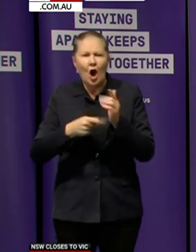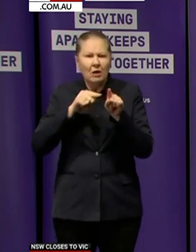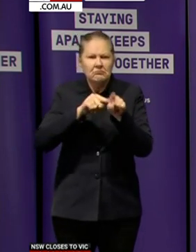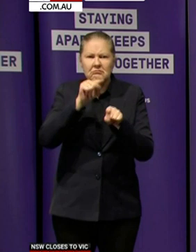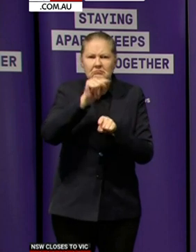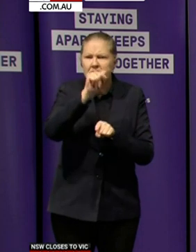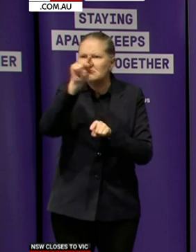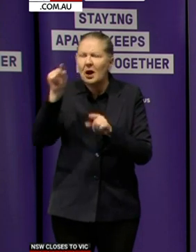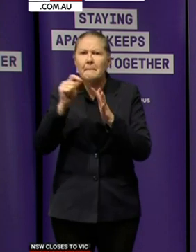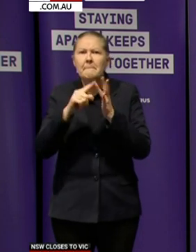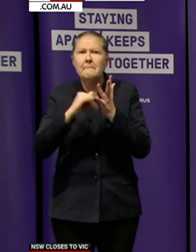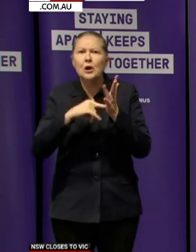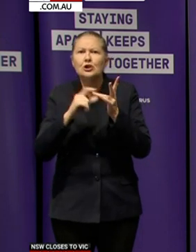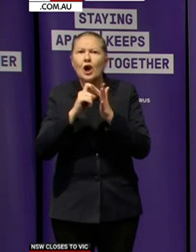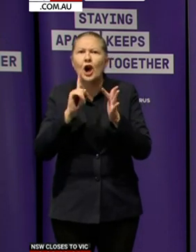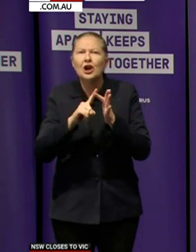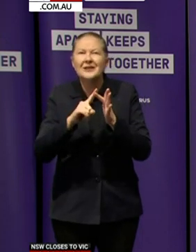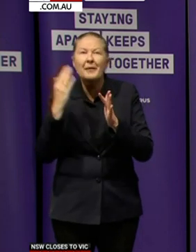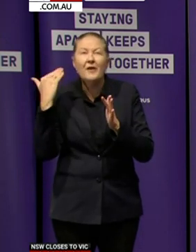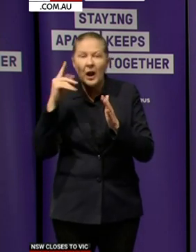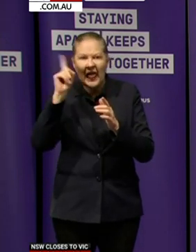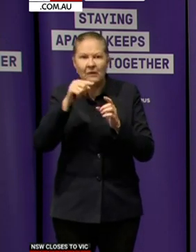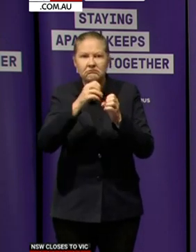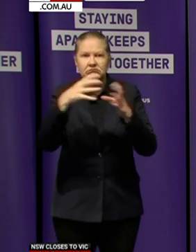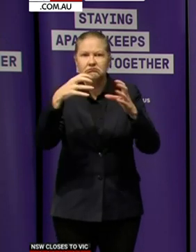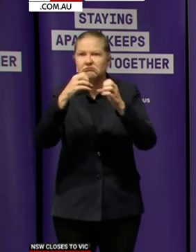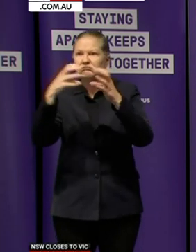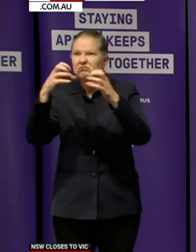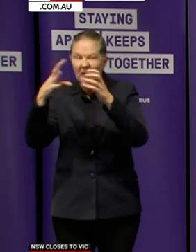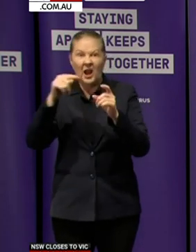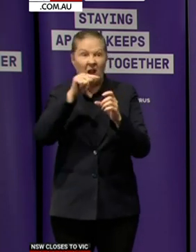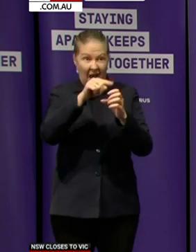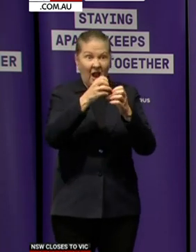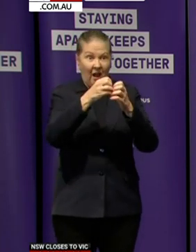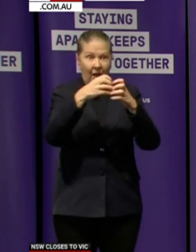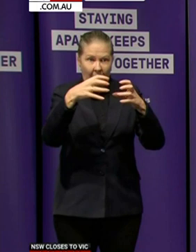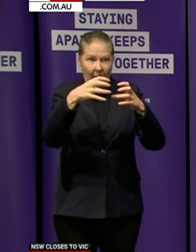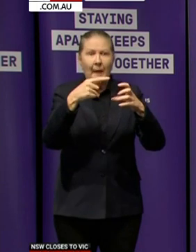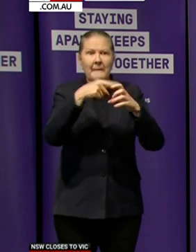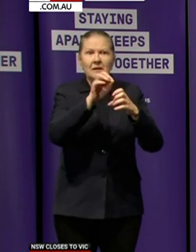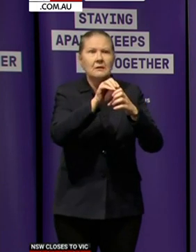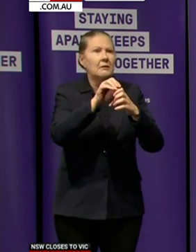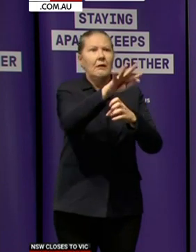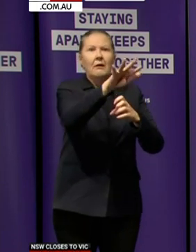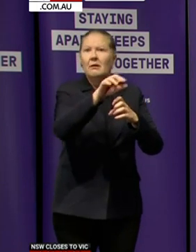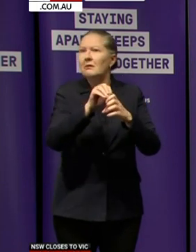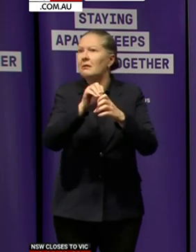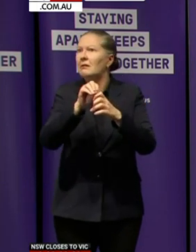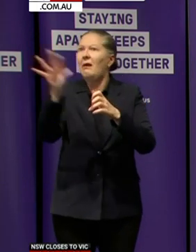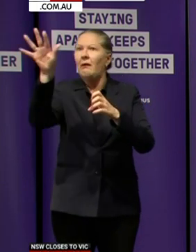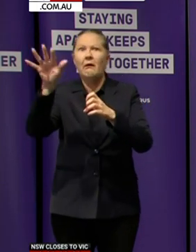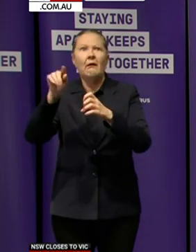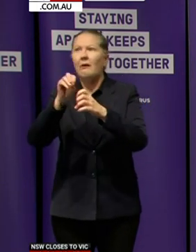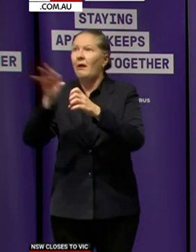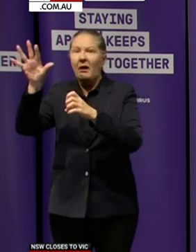positive cases in those postcodes, and we have also seen leakage out of those postcodes and infections in other parts of